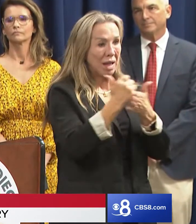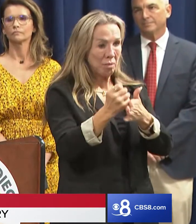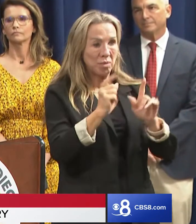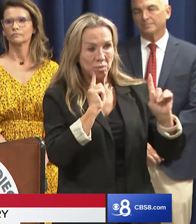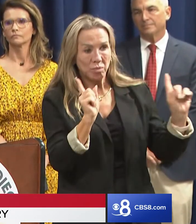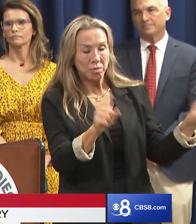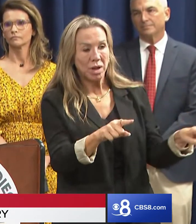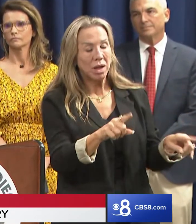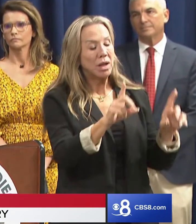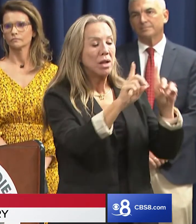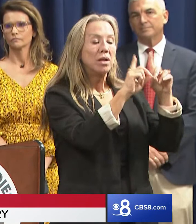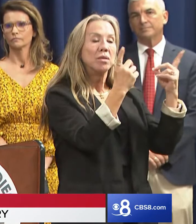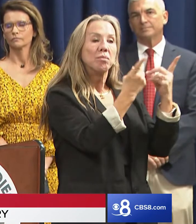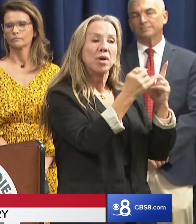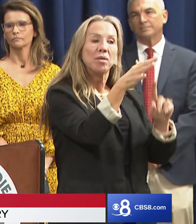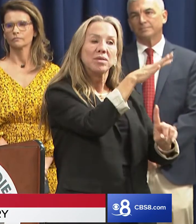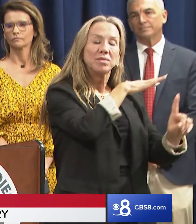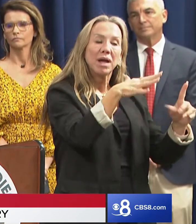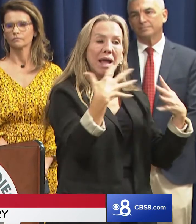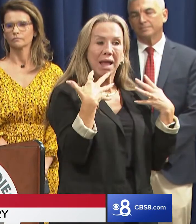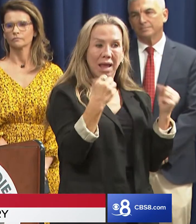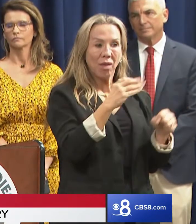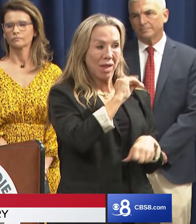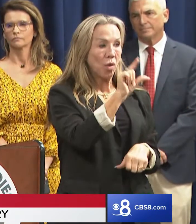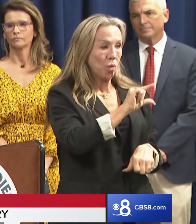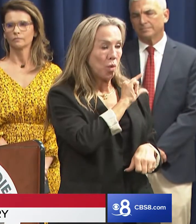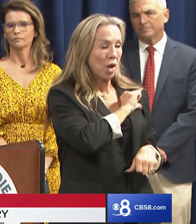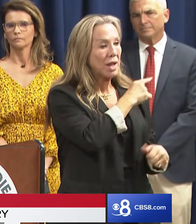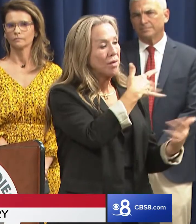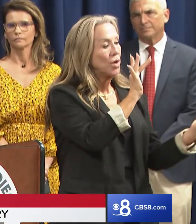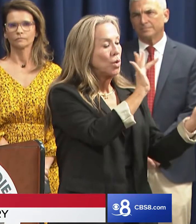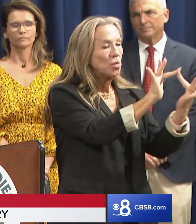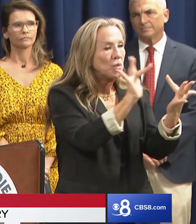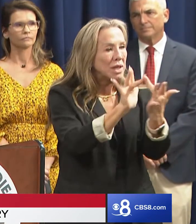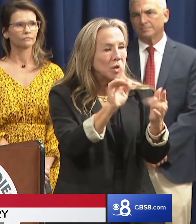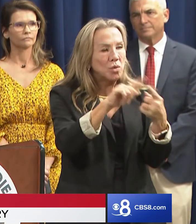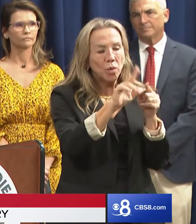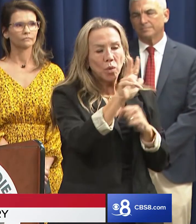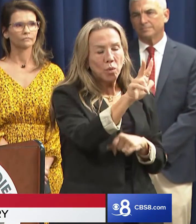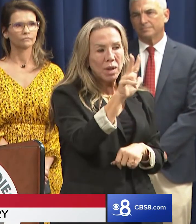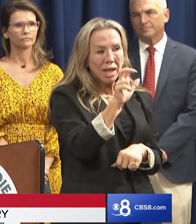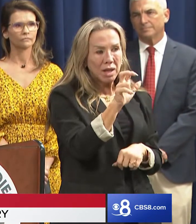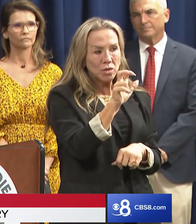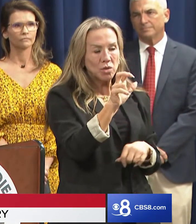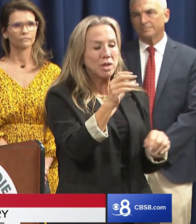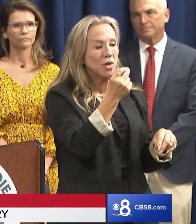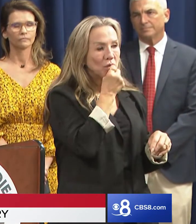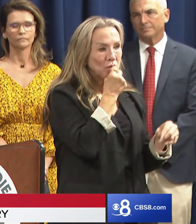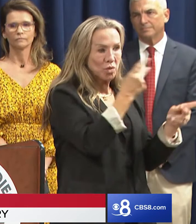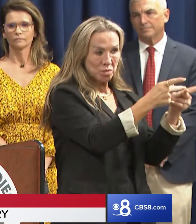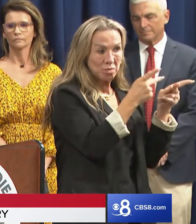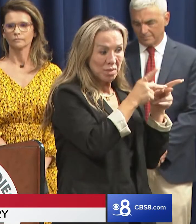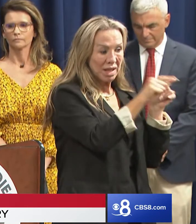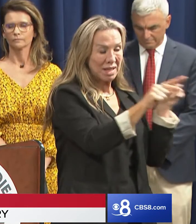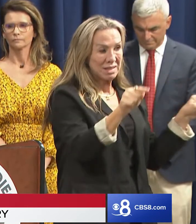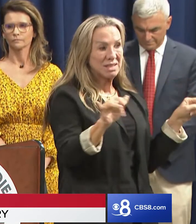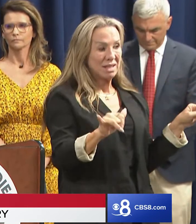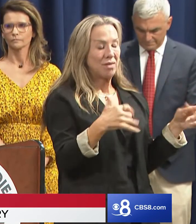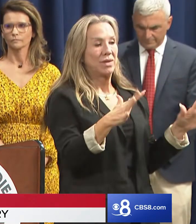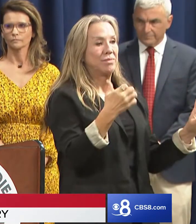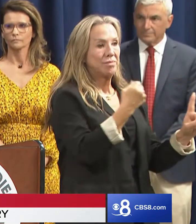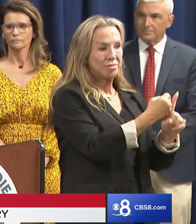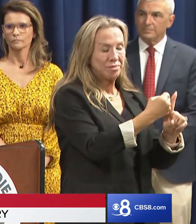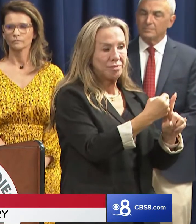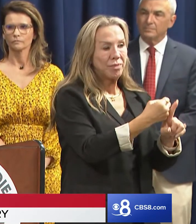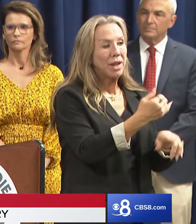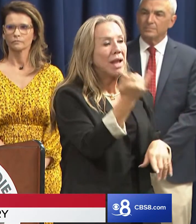respond. The Department of Environmental Health and Quality has reached out to the approximately 300 impacted food facilities in the area.